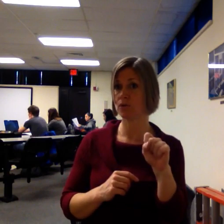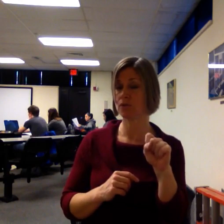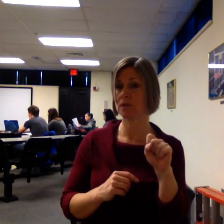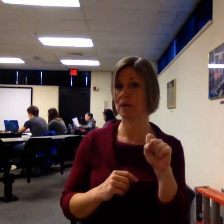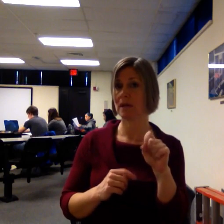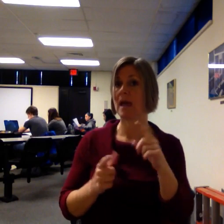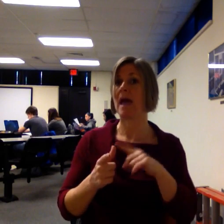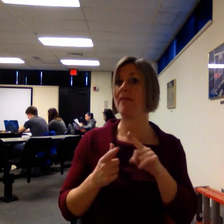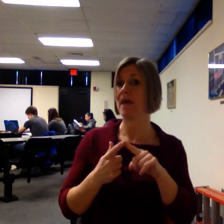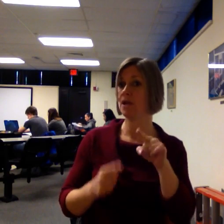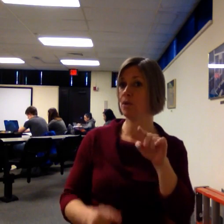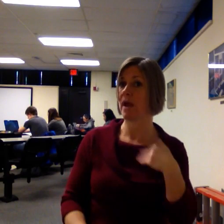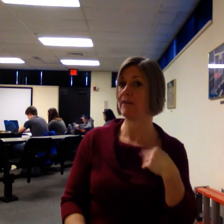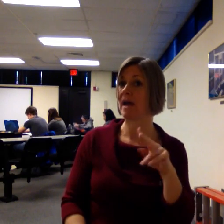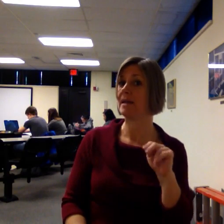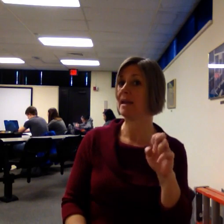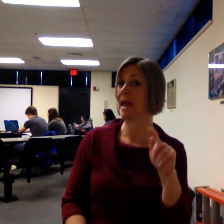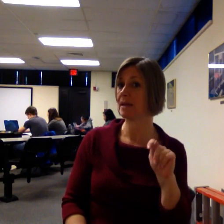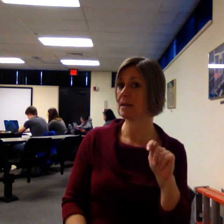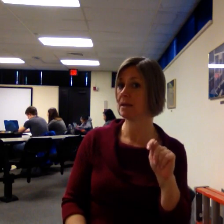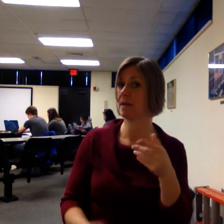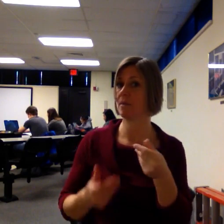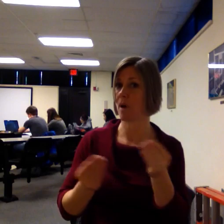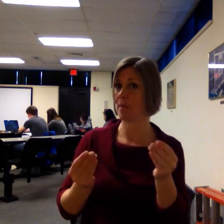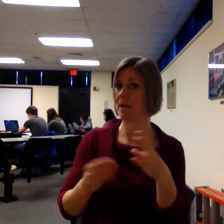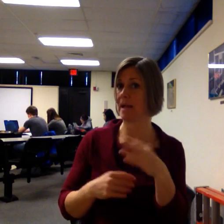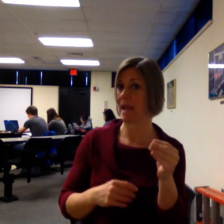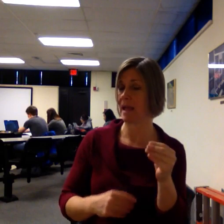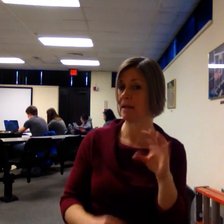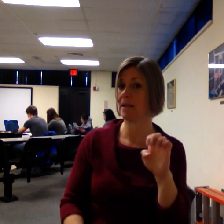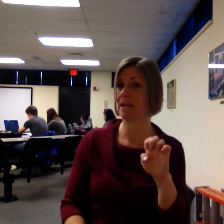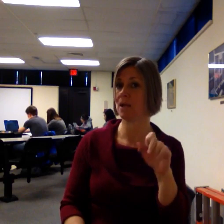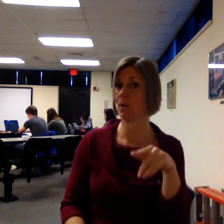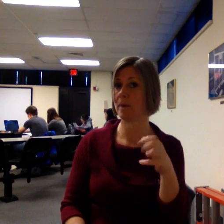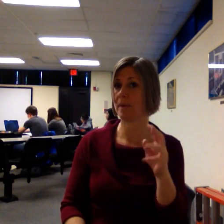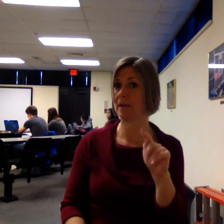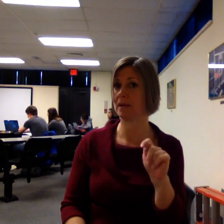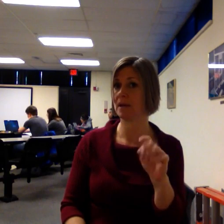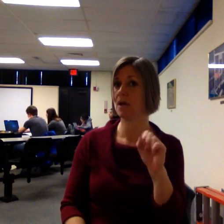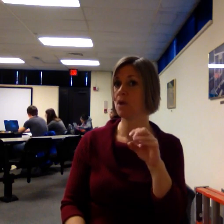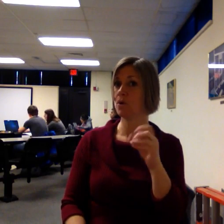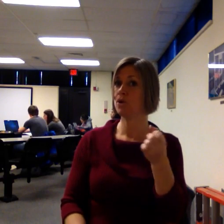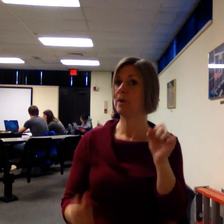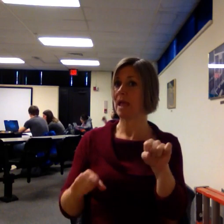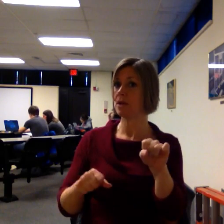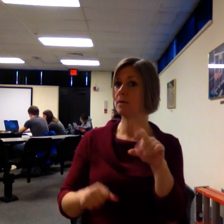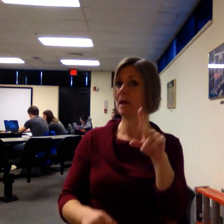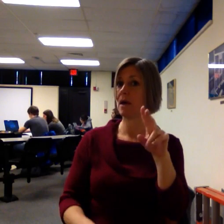net property and equipment. So you can do the RMA version compared to the industry average.